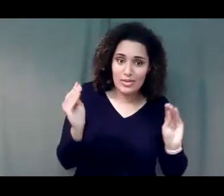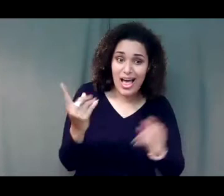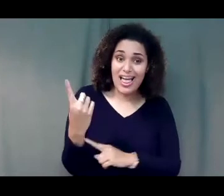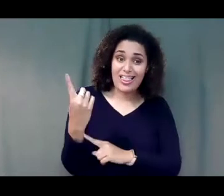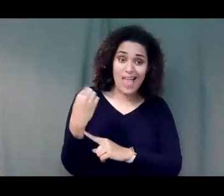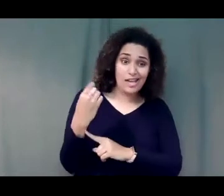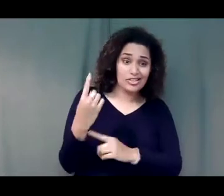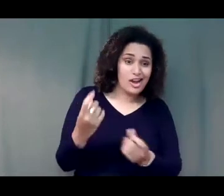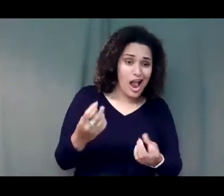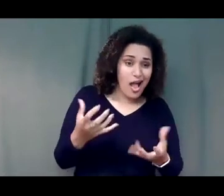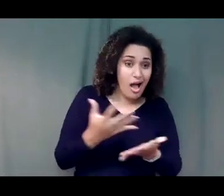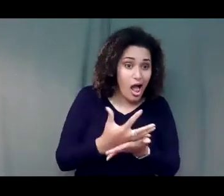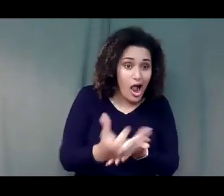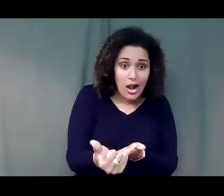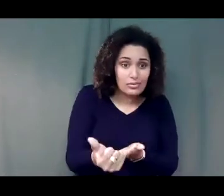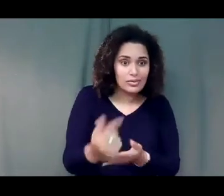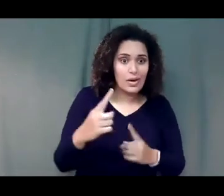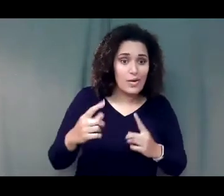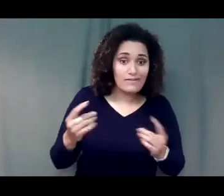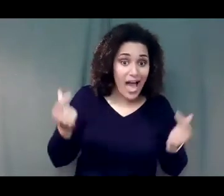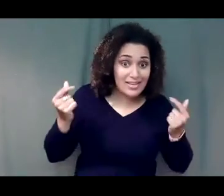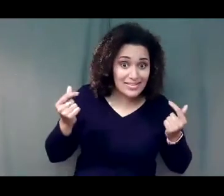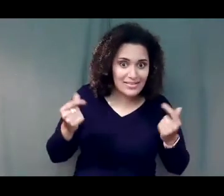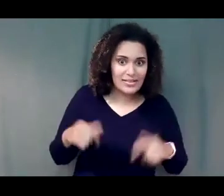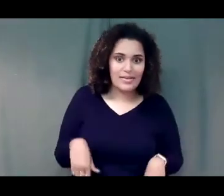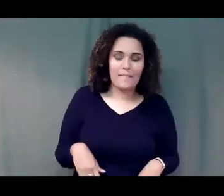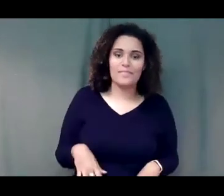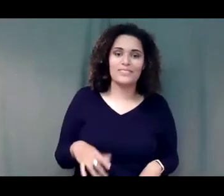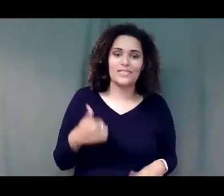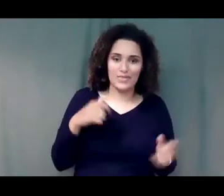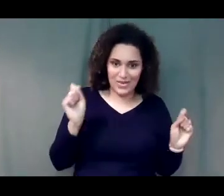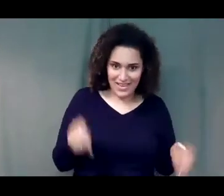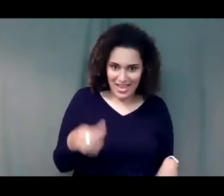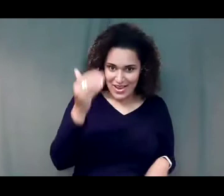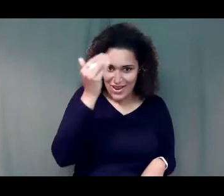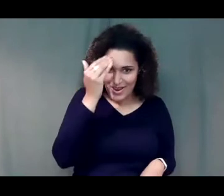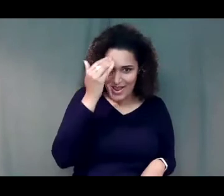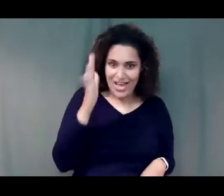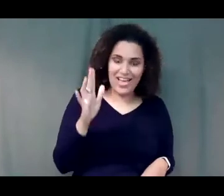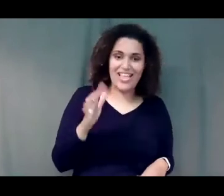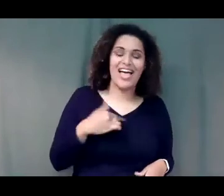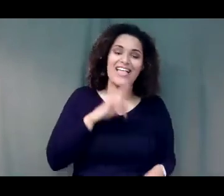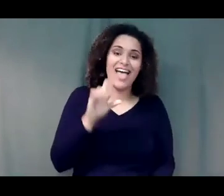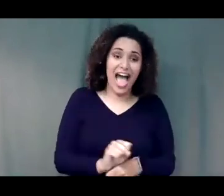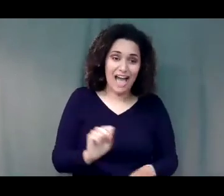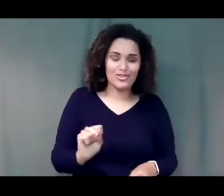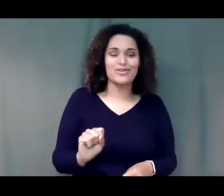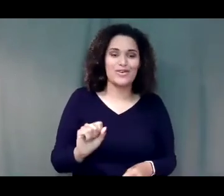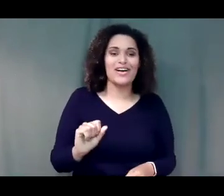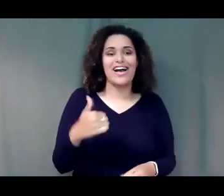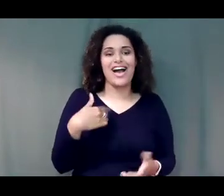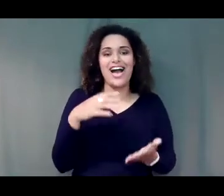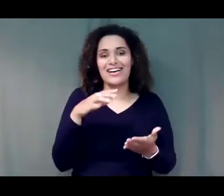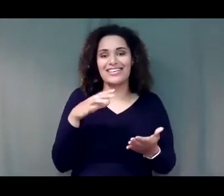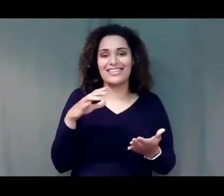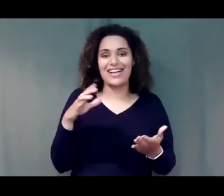fermented Viognier? You can tell when they're actual customer questions and the staff plans. Even our kids are